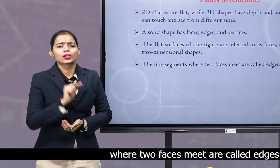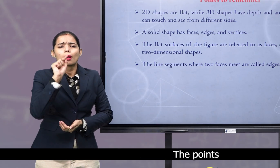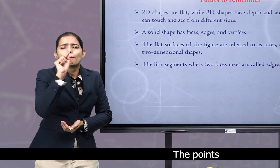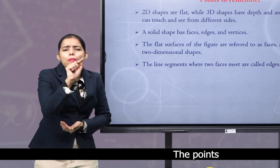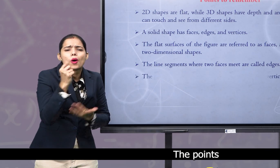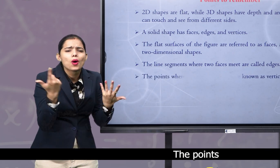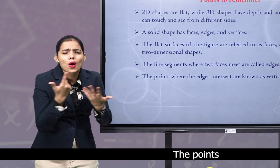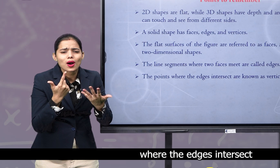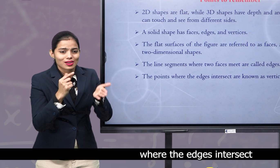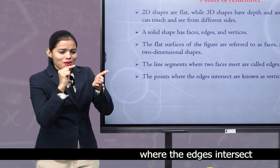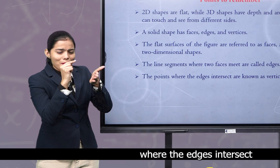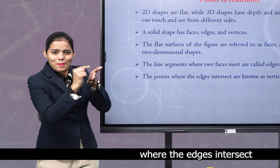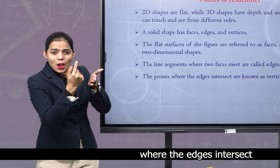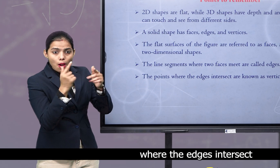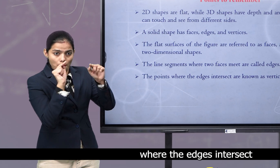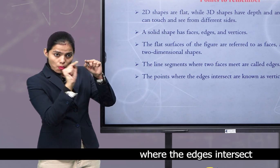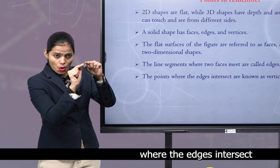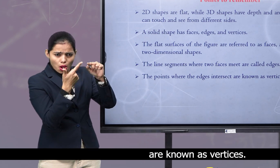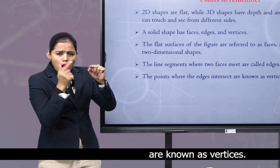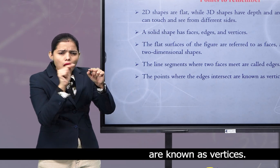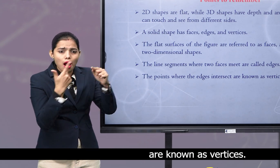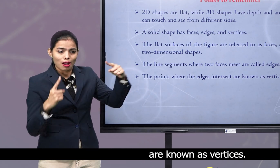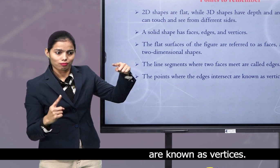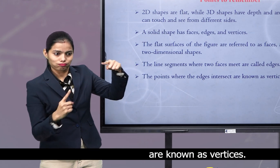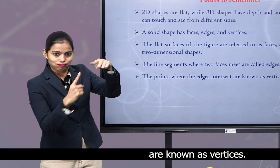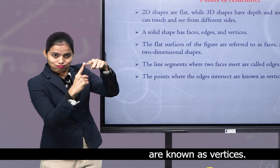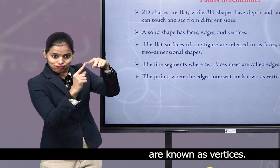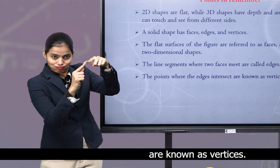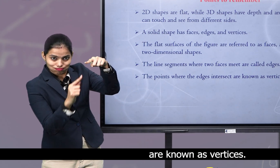The points where the edges intersect are known as vertices.